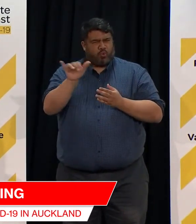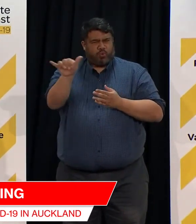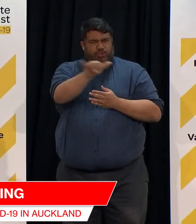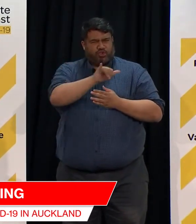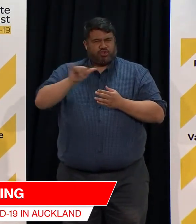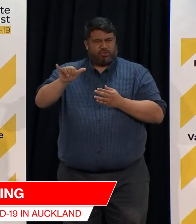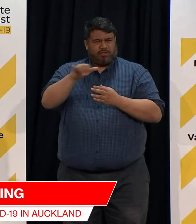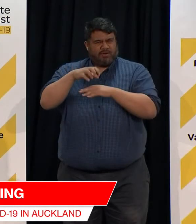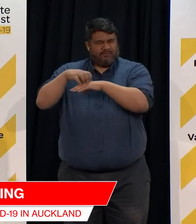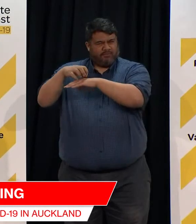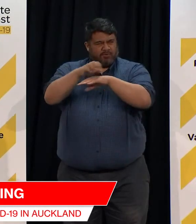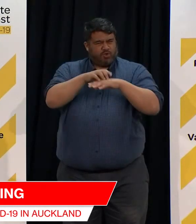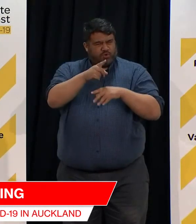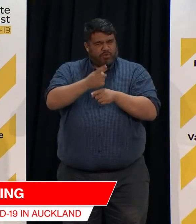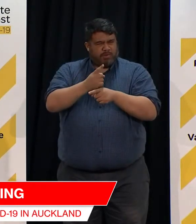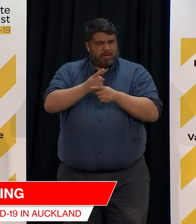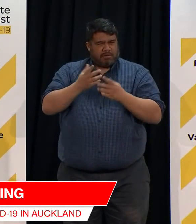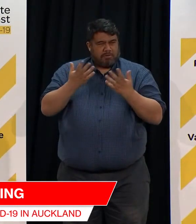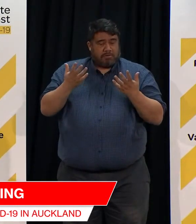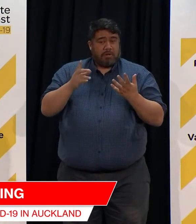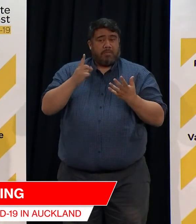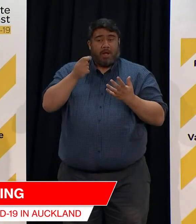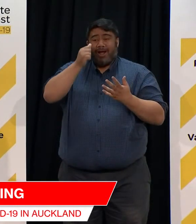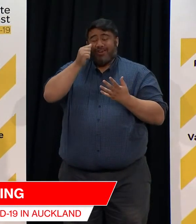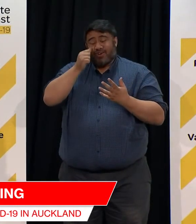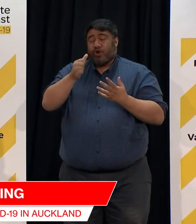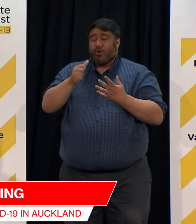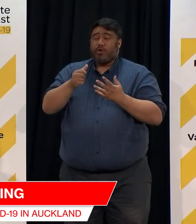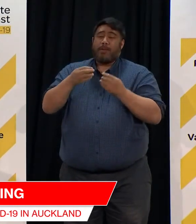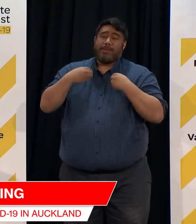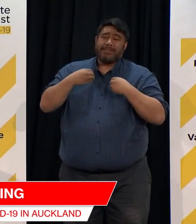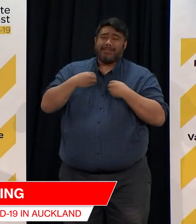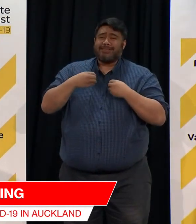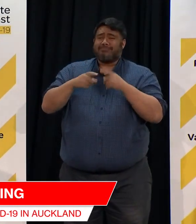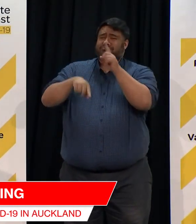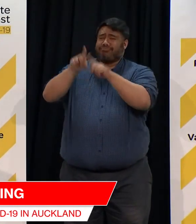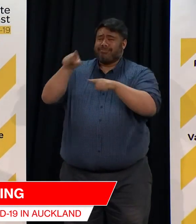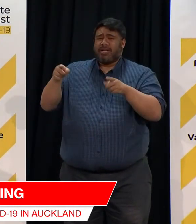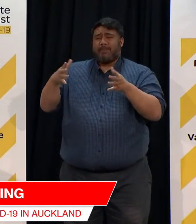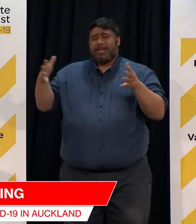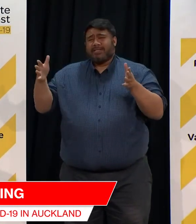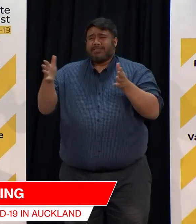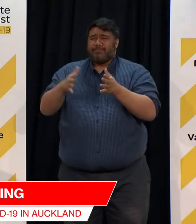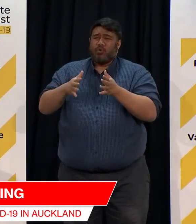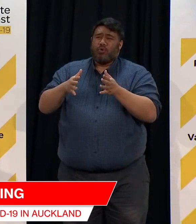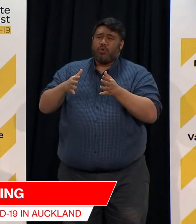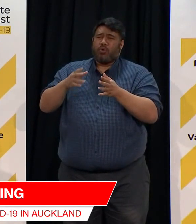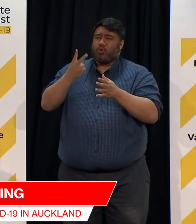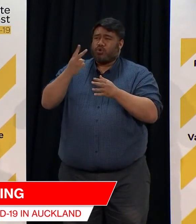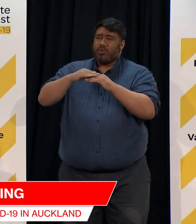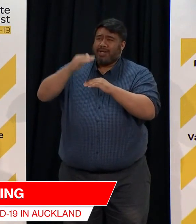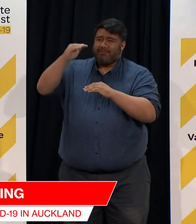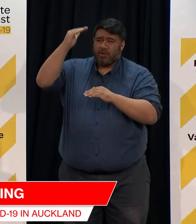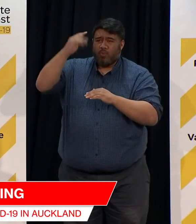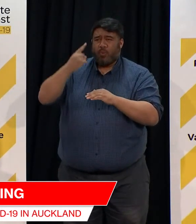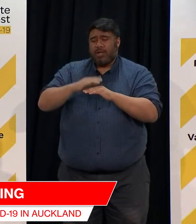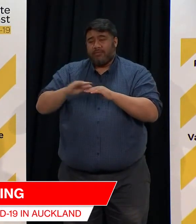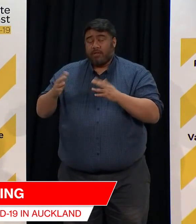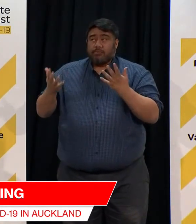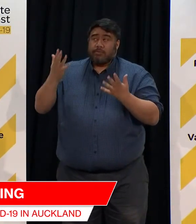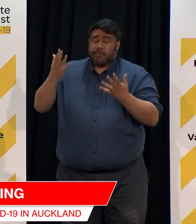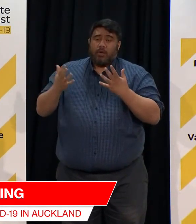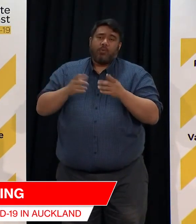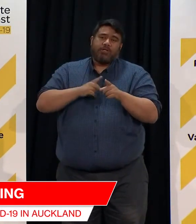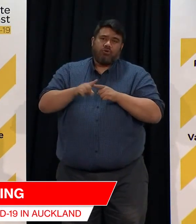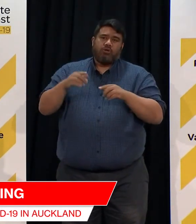that there are a variety of different sizes and shapes of business. We do try and take that into account when we're setting our guidelines and